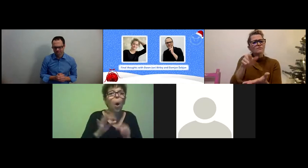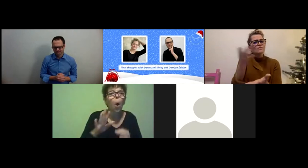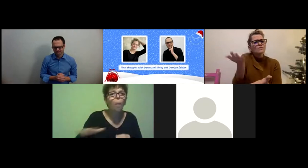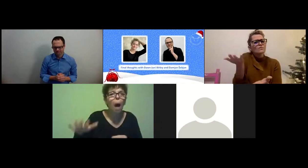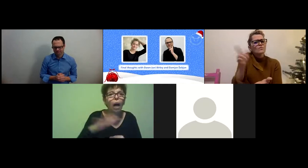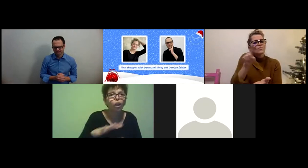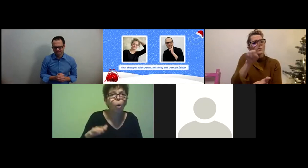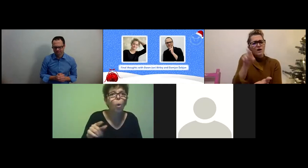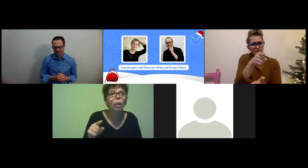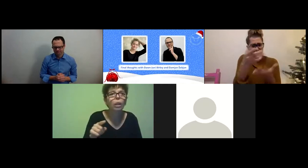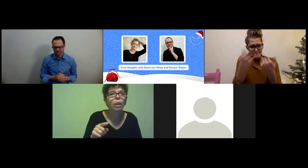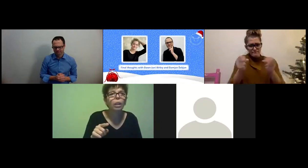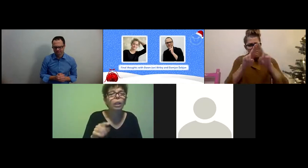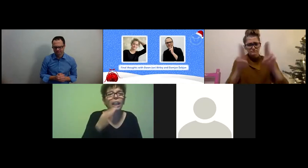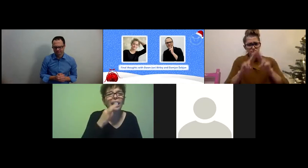I hope so too.